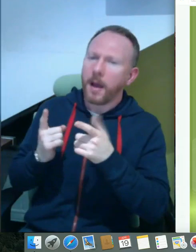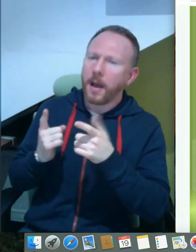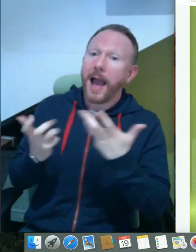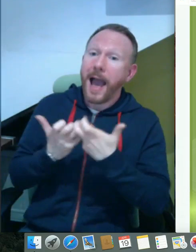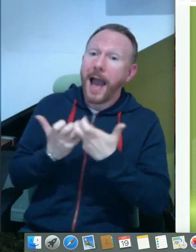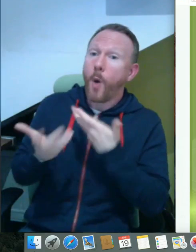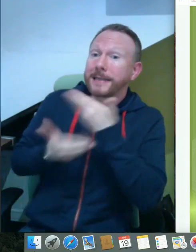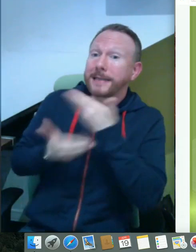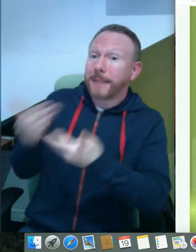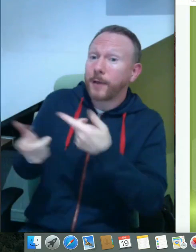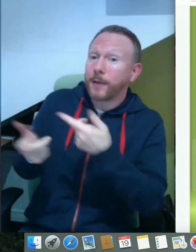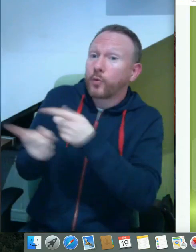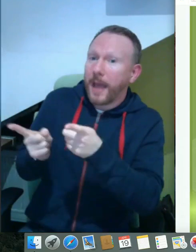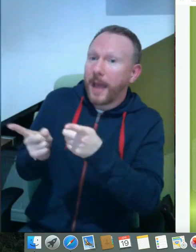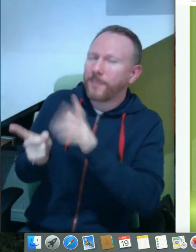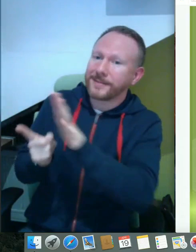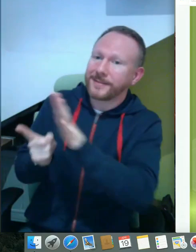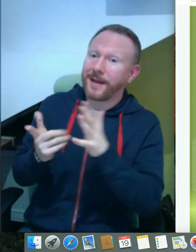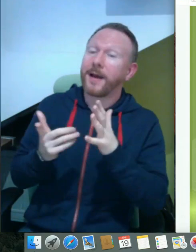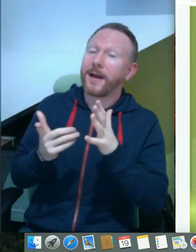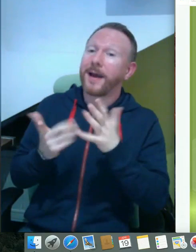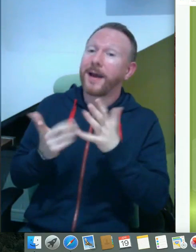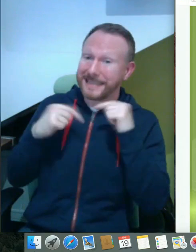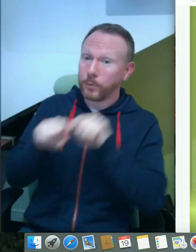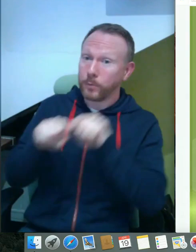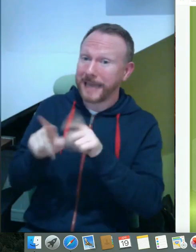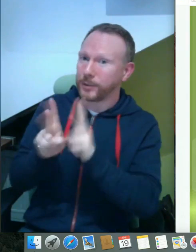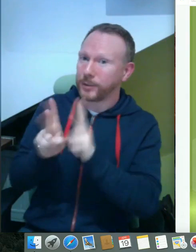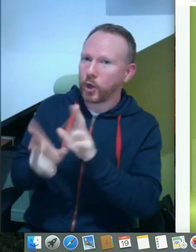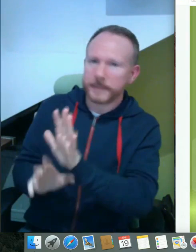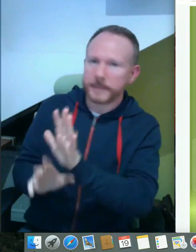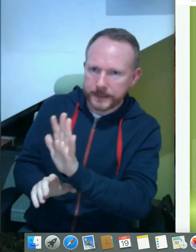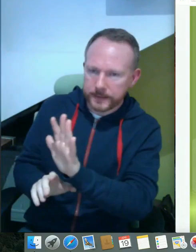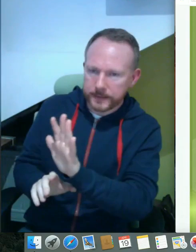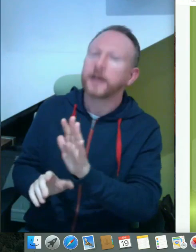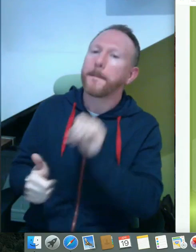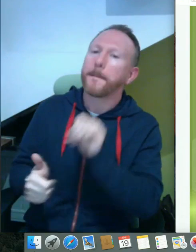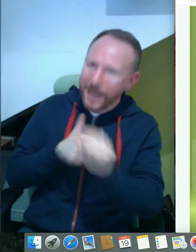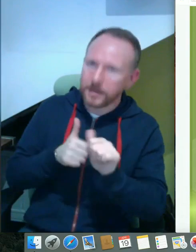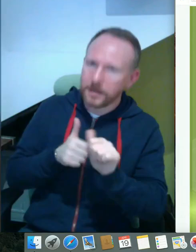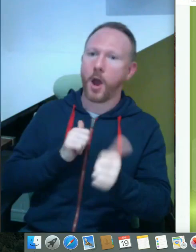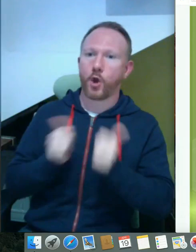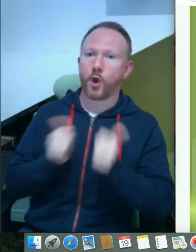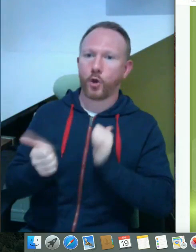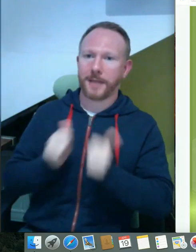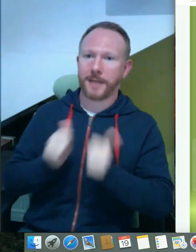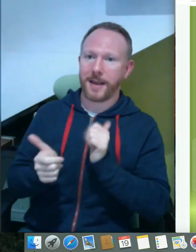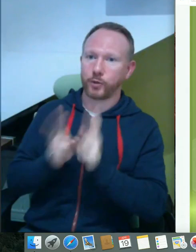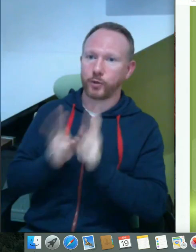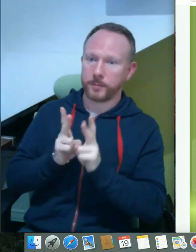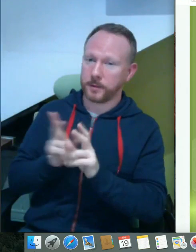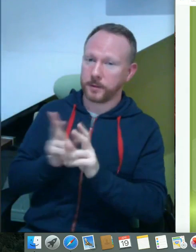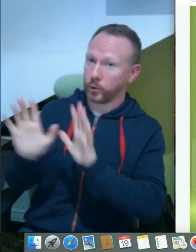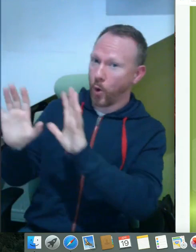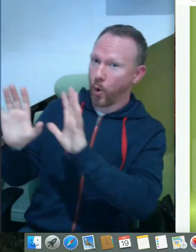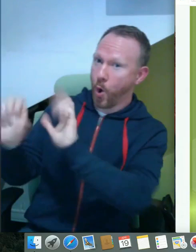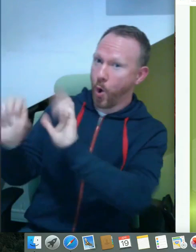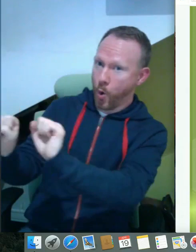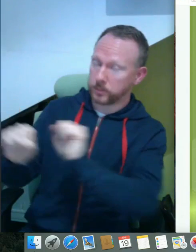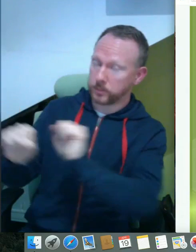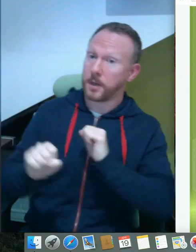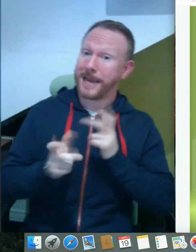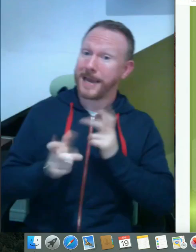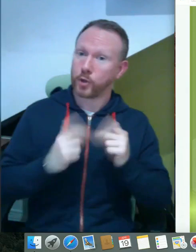most accurate, and it is therefore worth being patient and allow the interpreters extra time to interpret